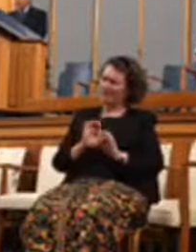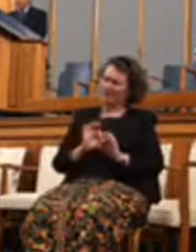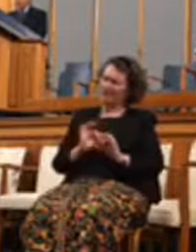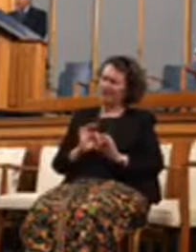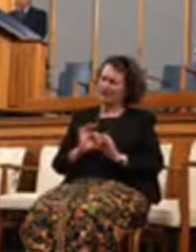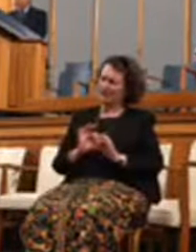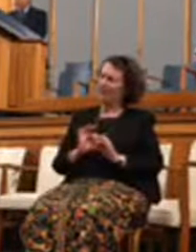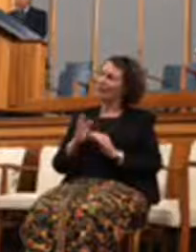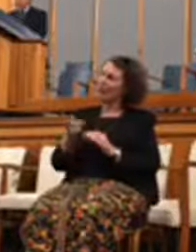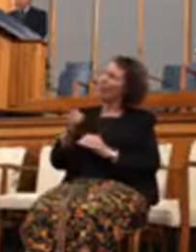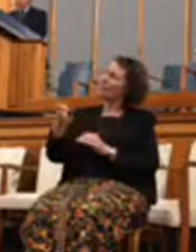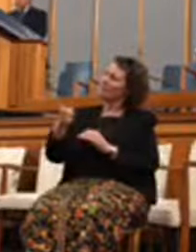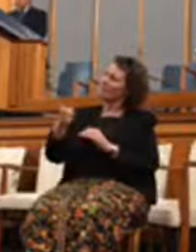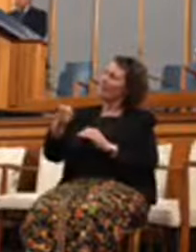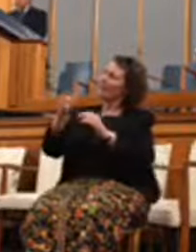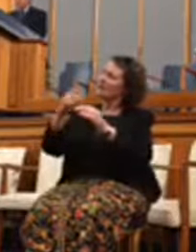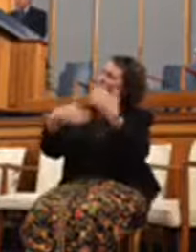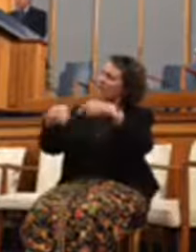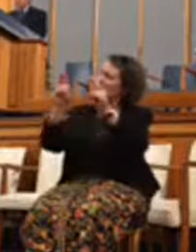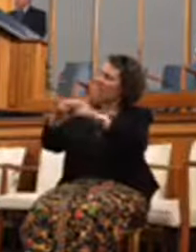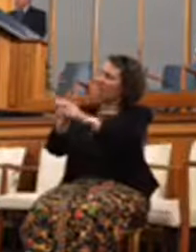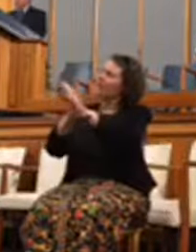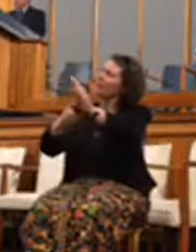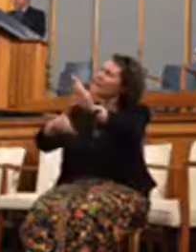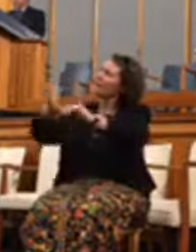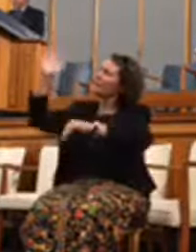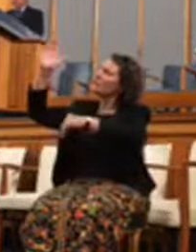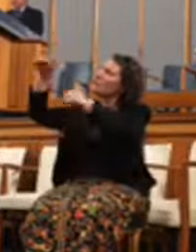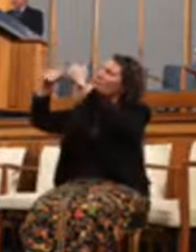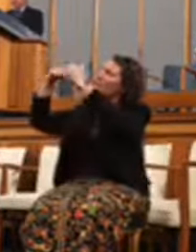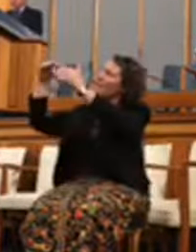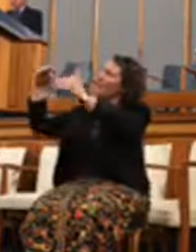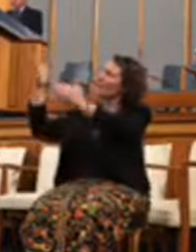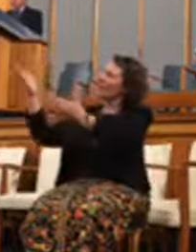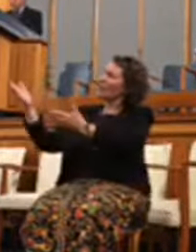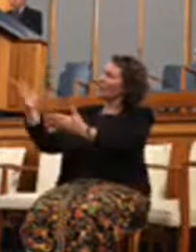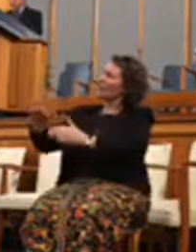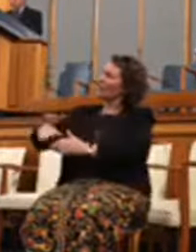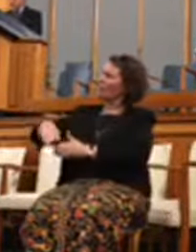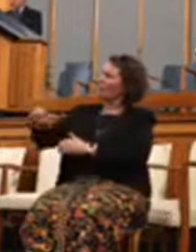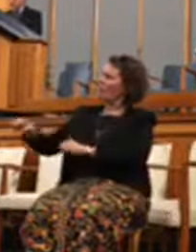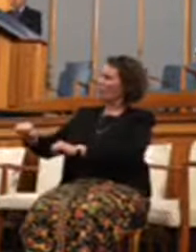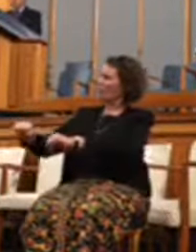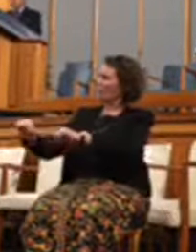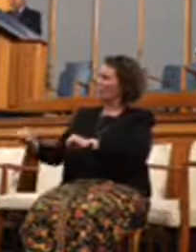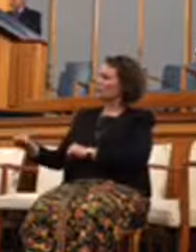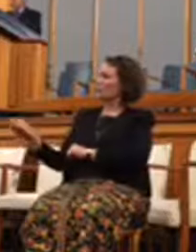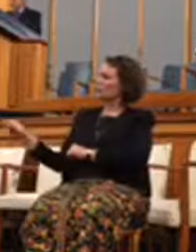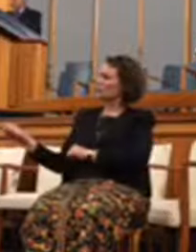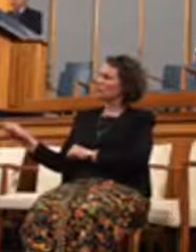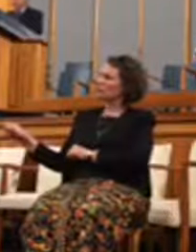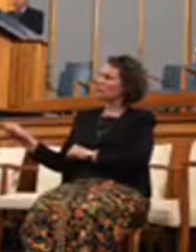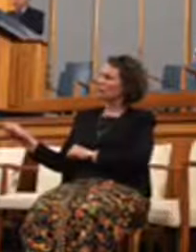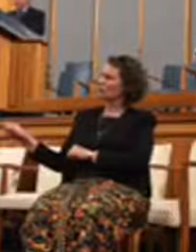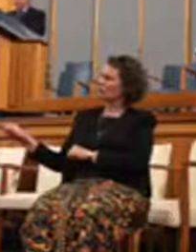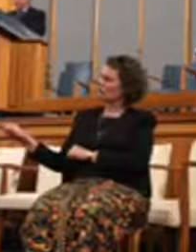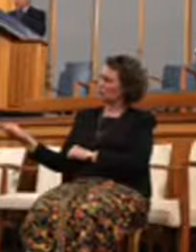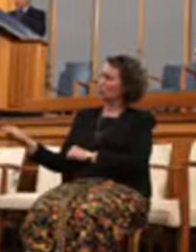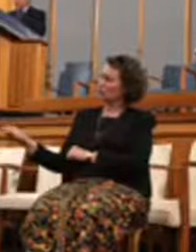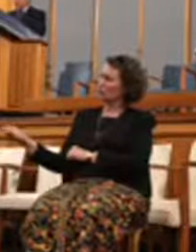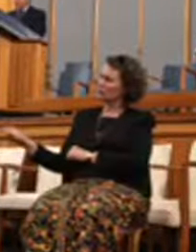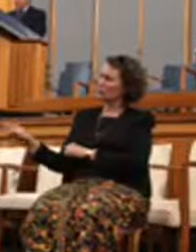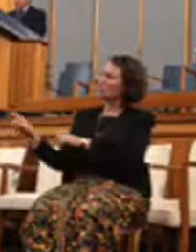and preparing a place. And he promised that when that place is being prepared, he will come back.